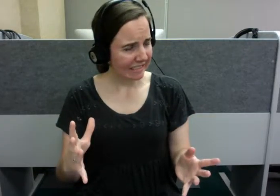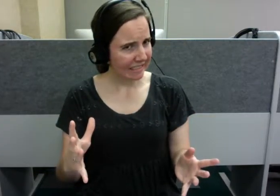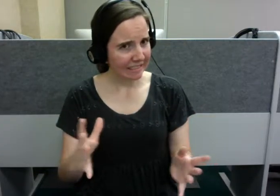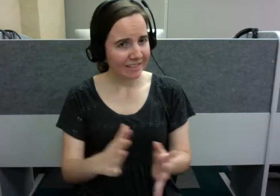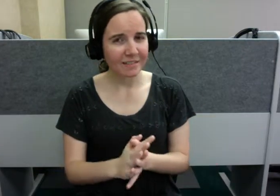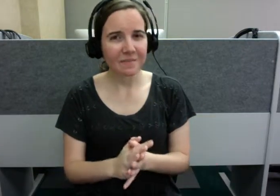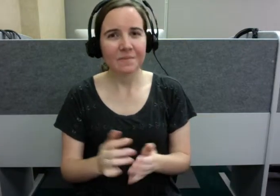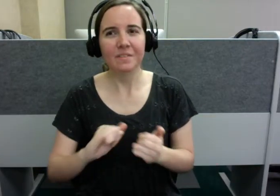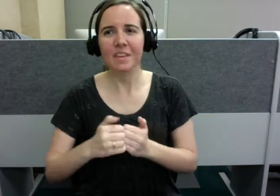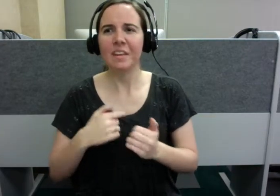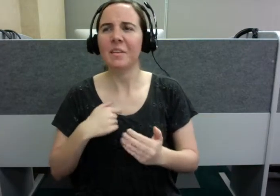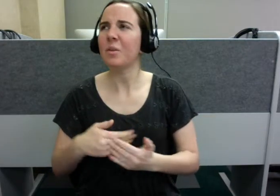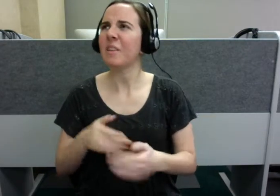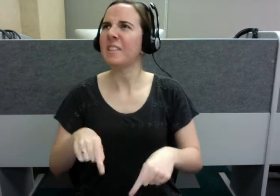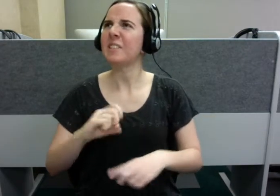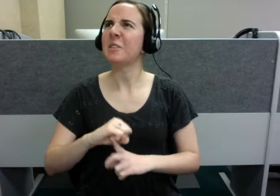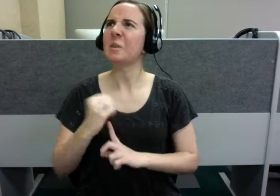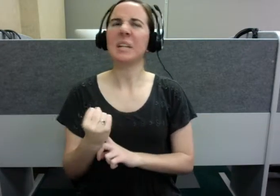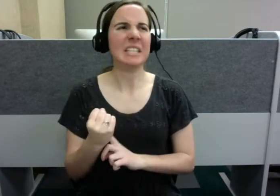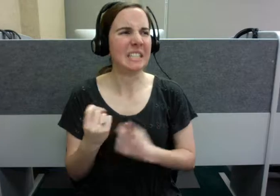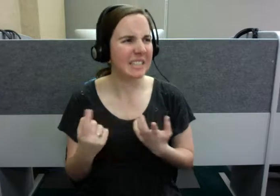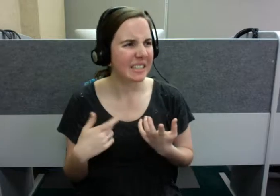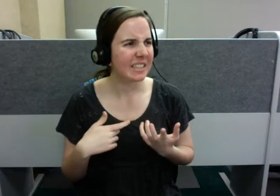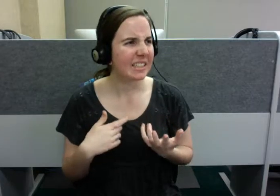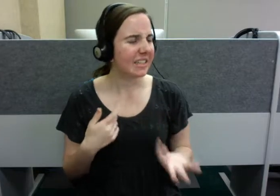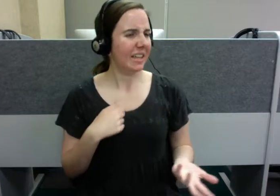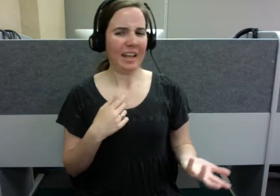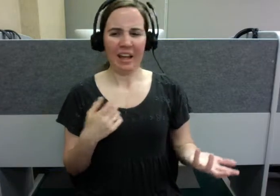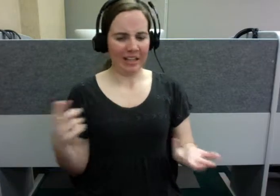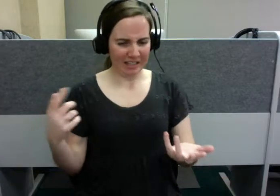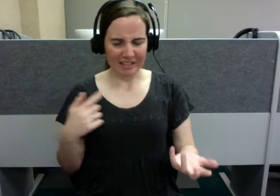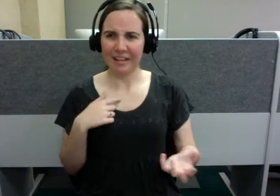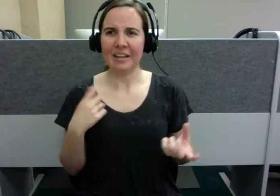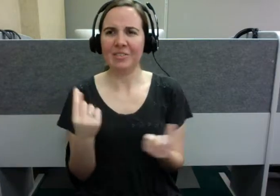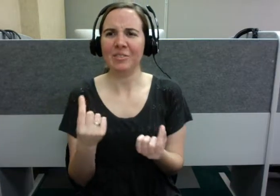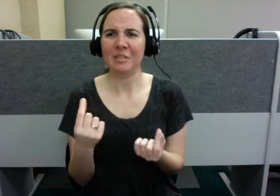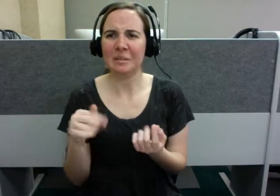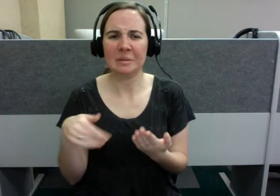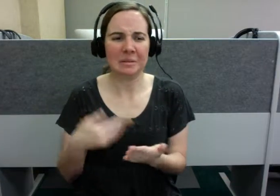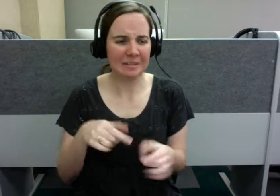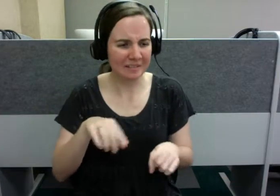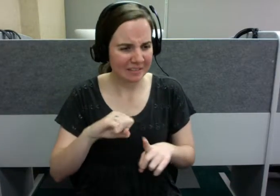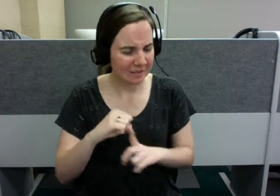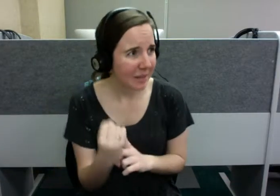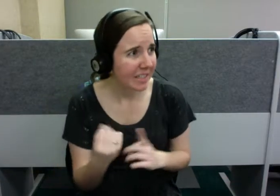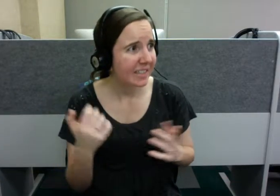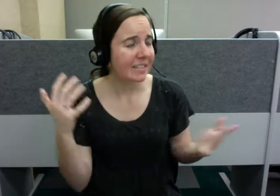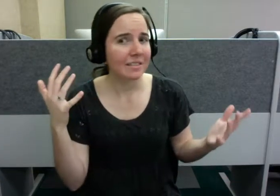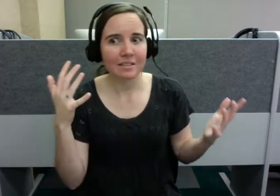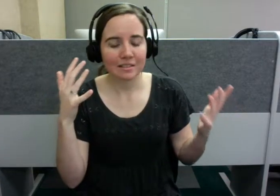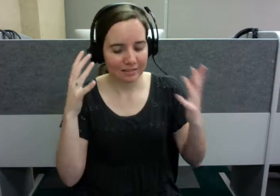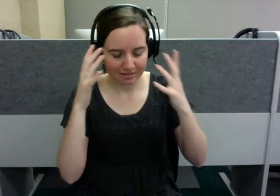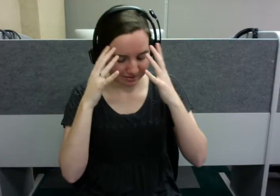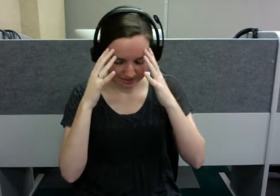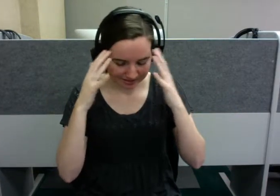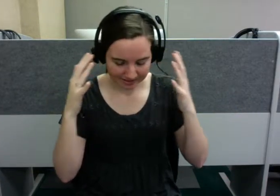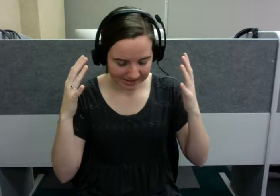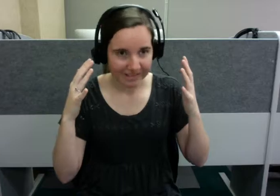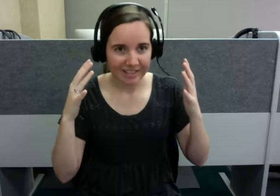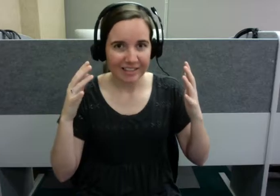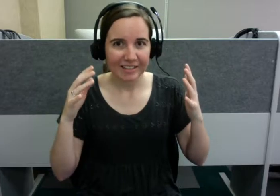Like, how did I get here? How did I get here? It's just one of those moments where